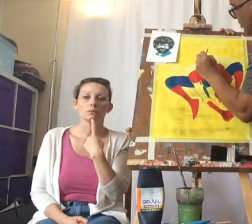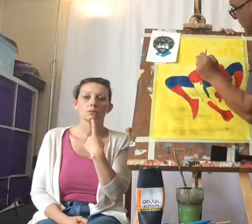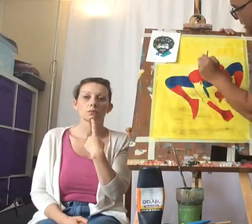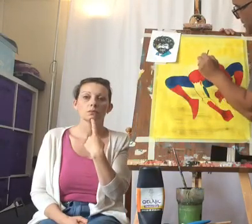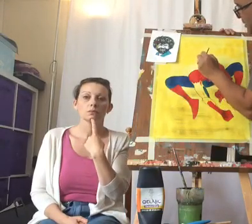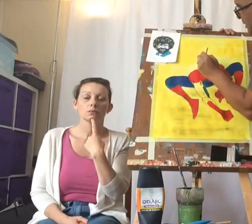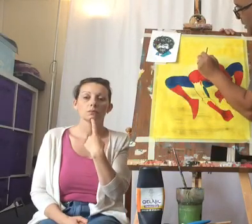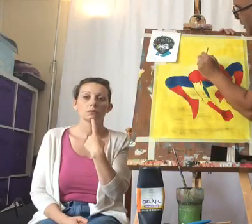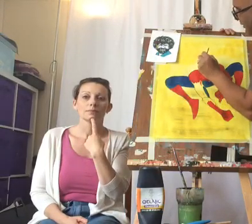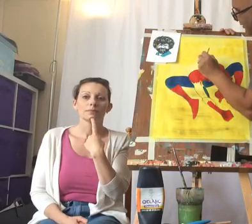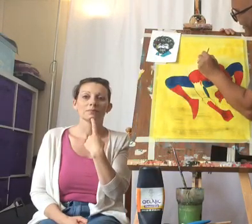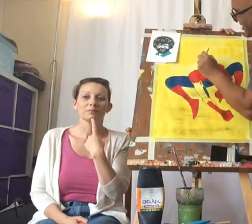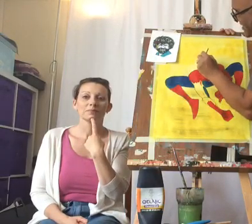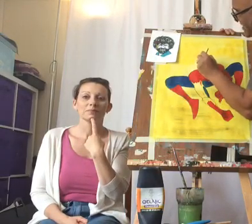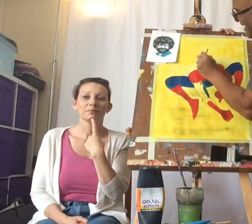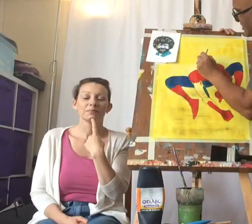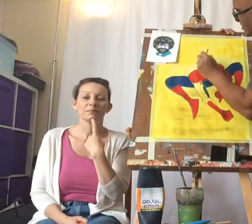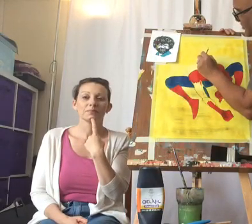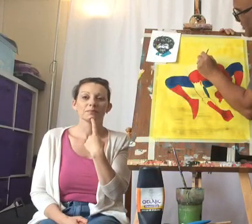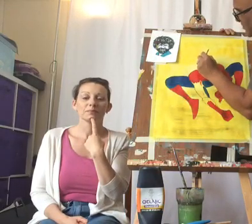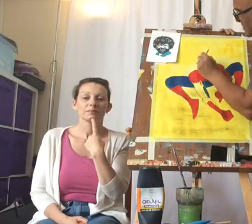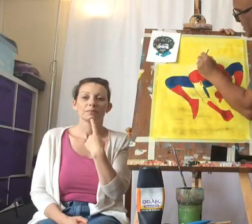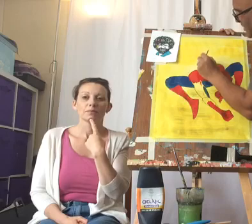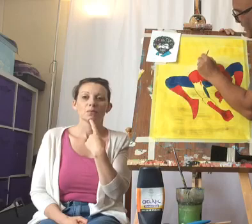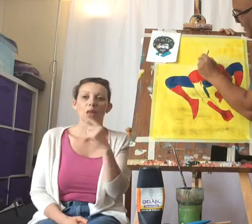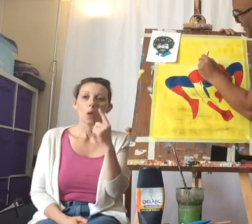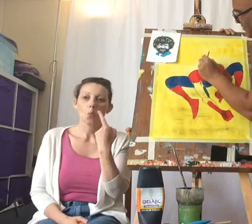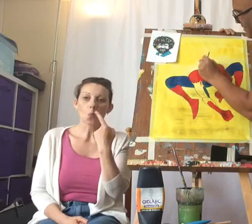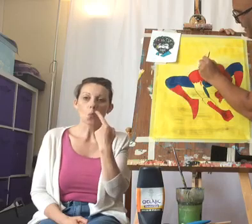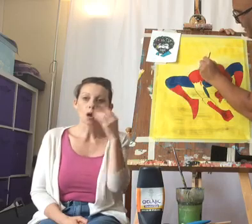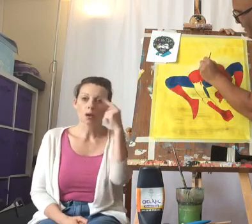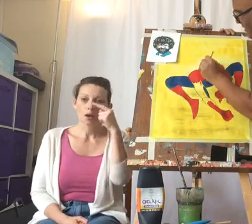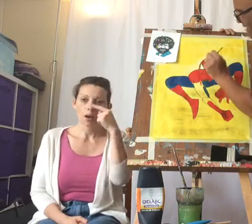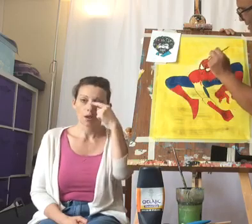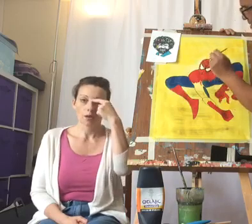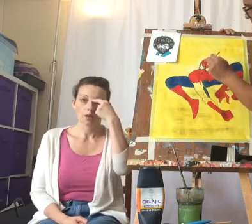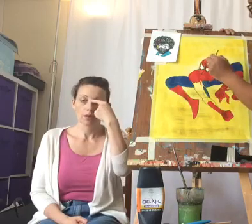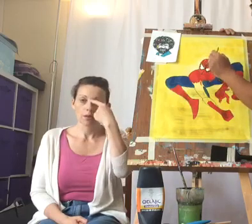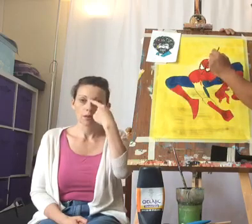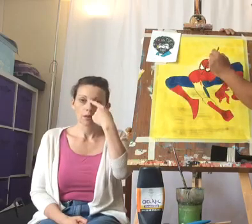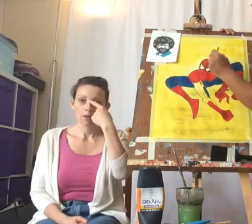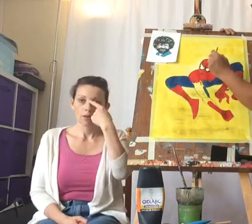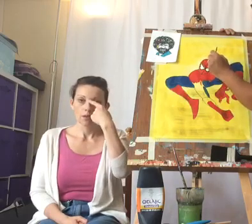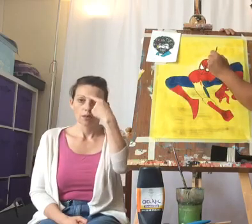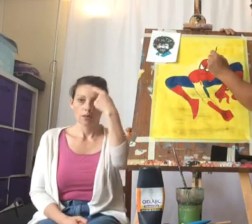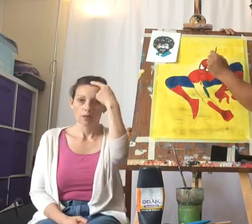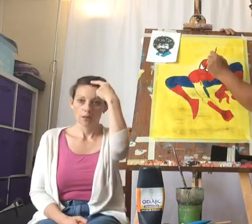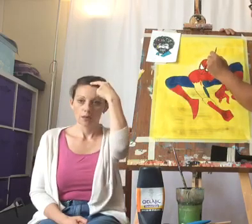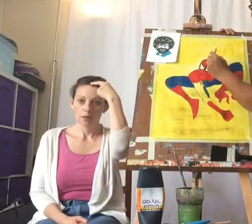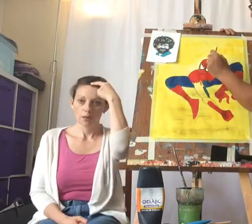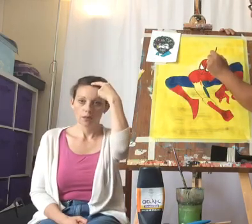oh my back's hurting. And just from above his eye there, another line there, and